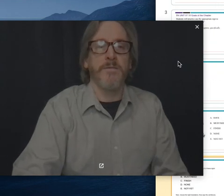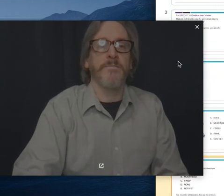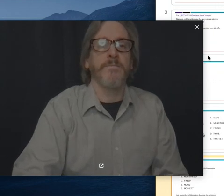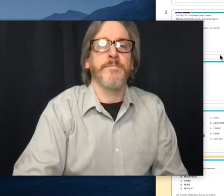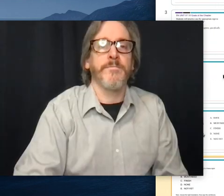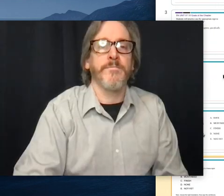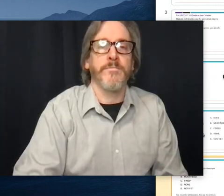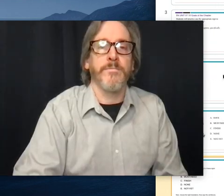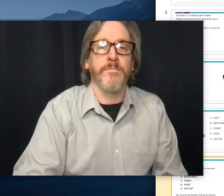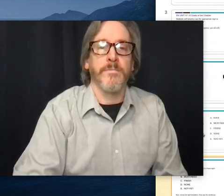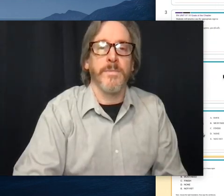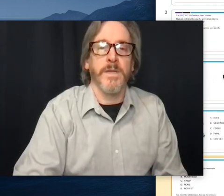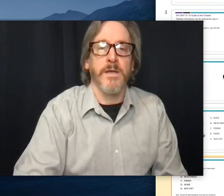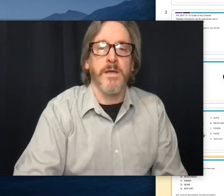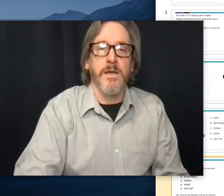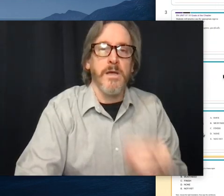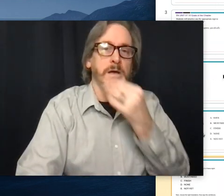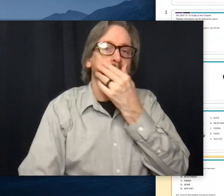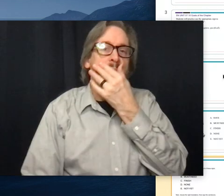And